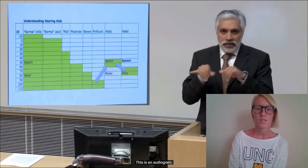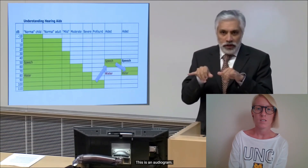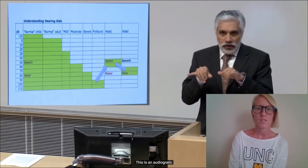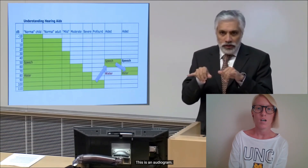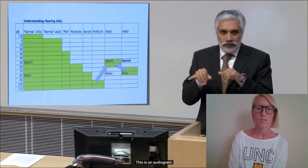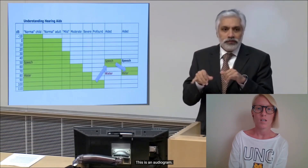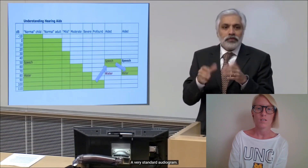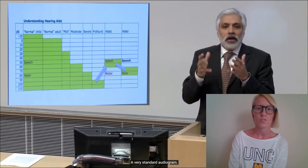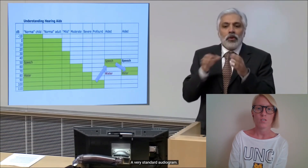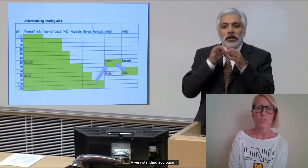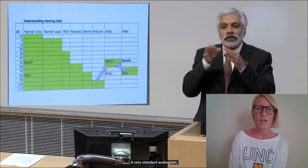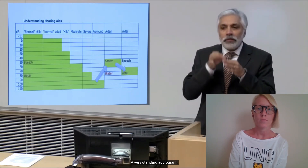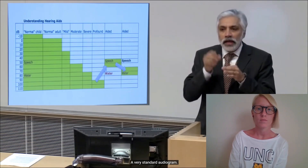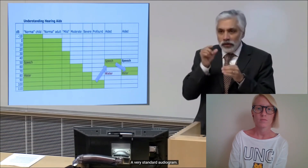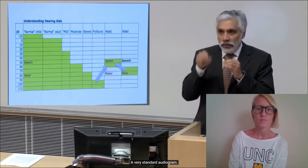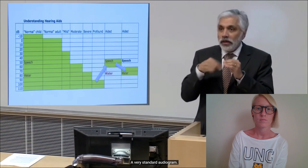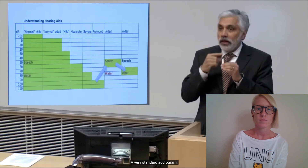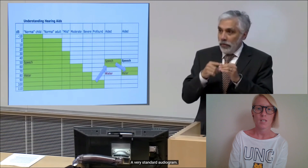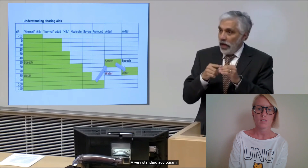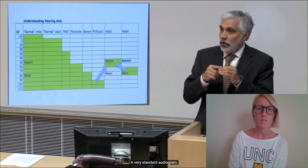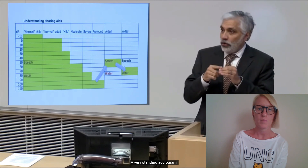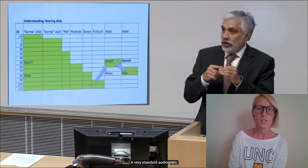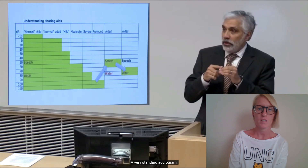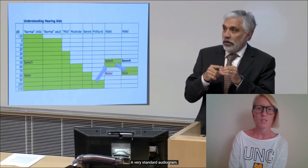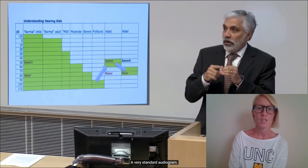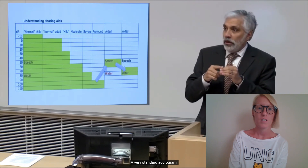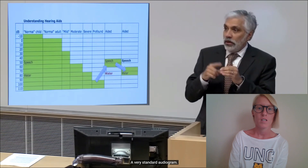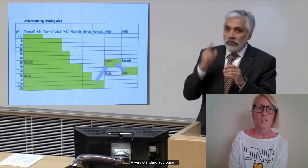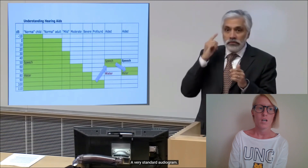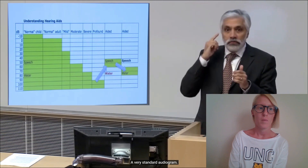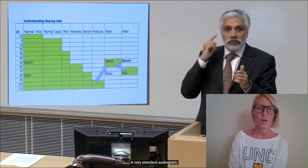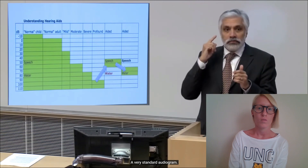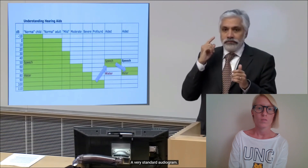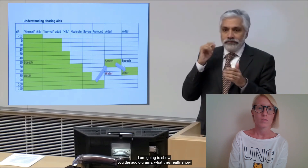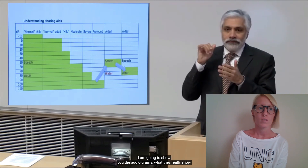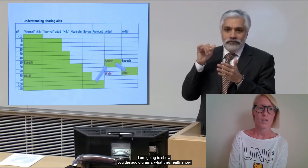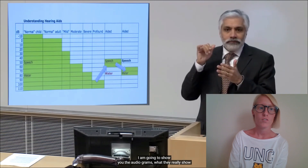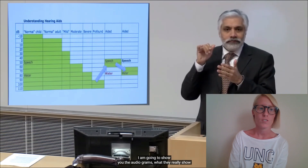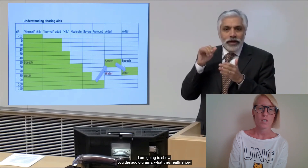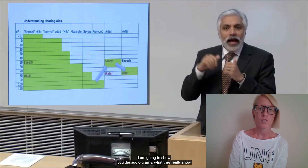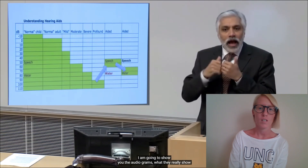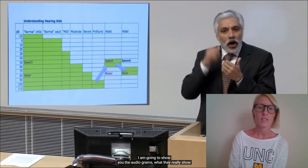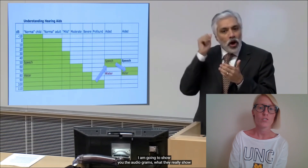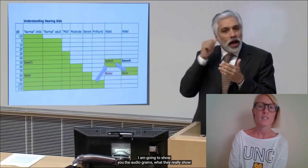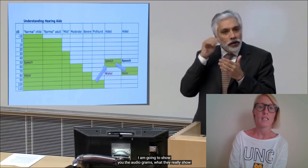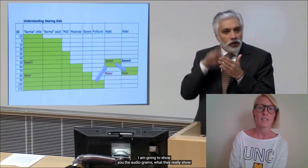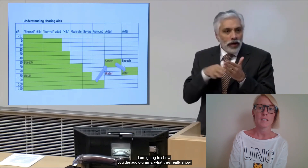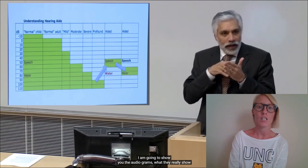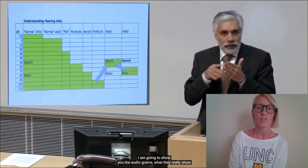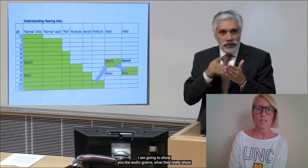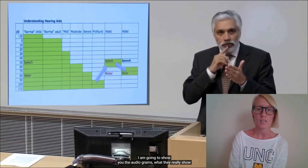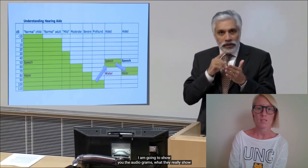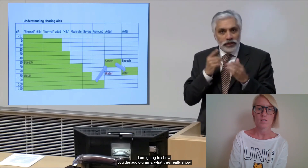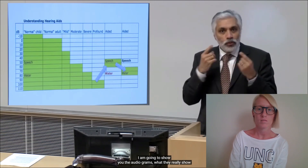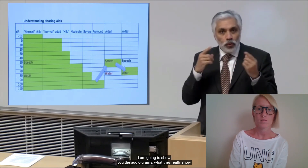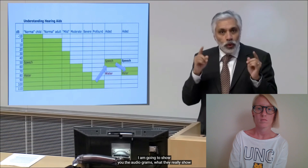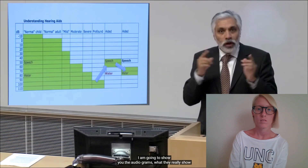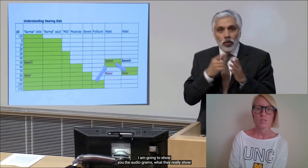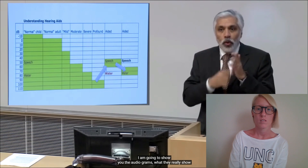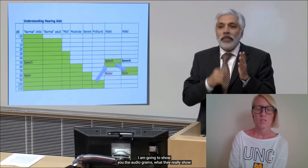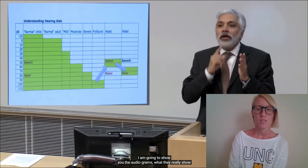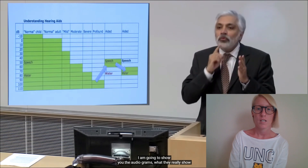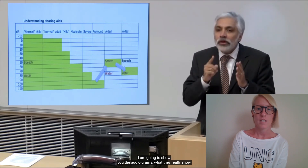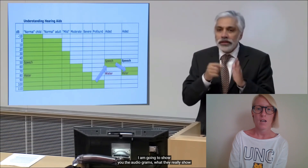This is an audiogram, a very standard audiogram. That's explaining about understanding hearing